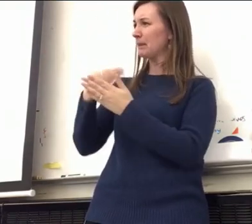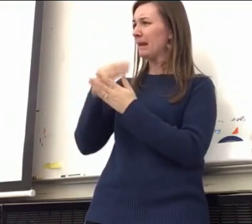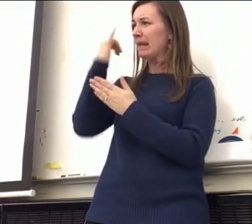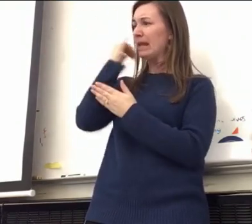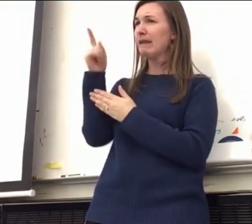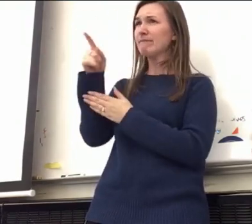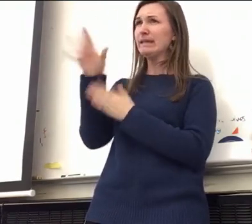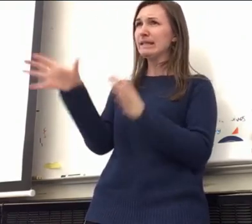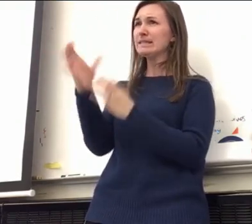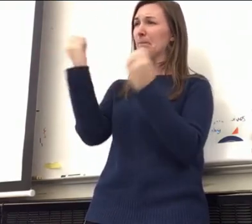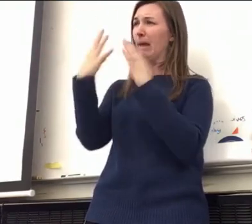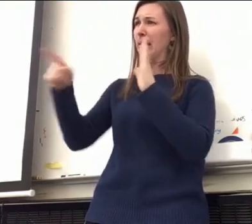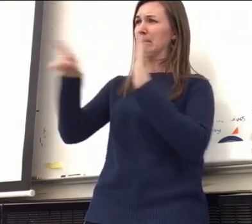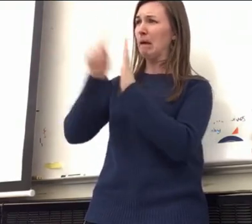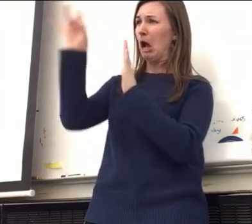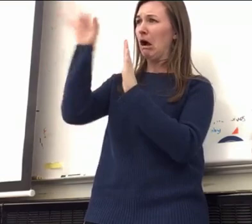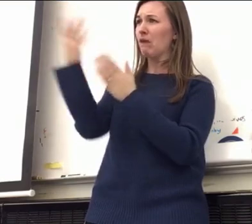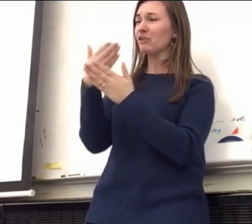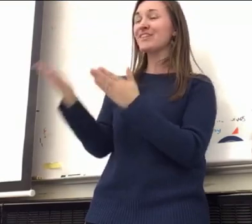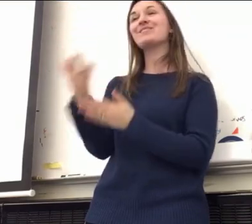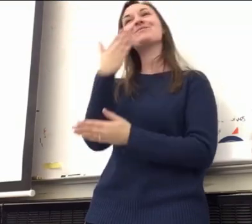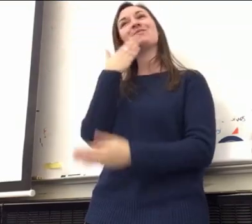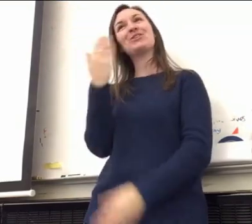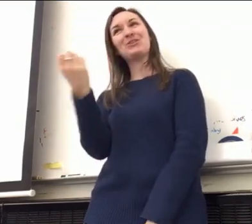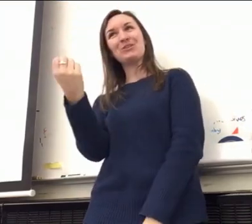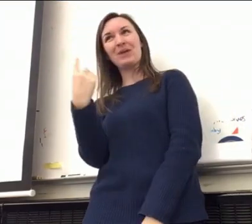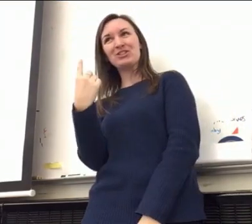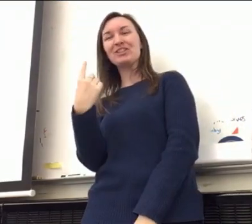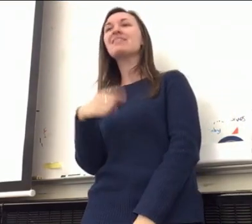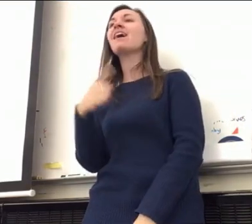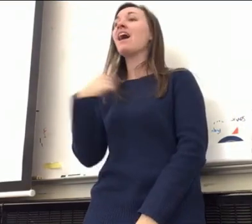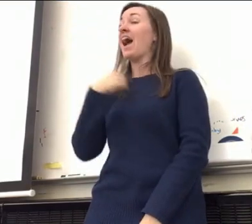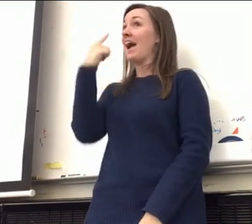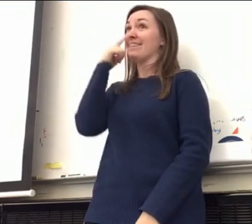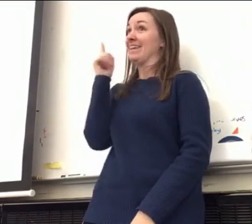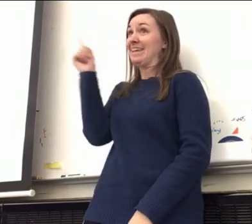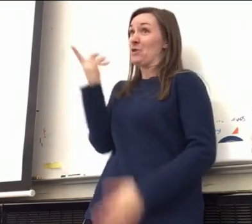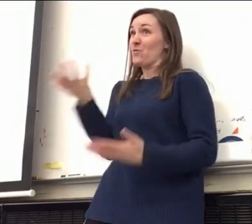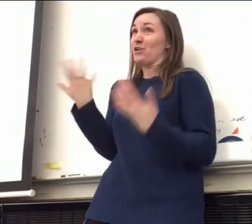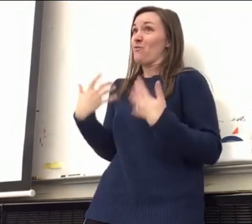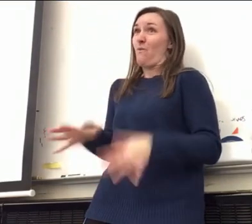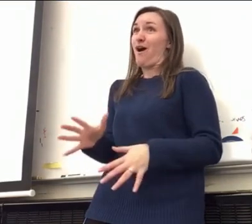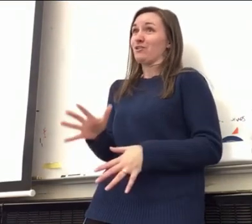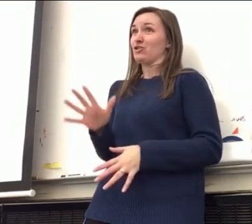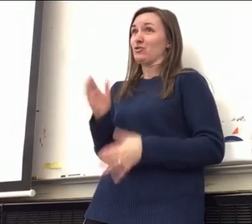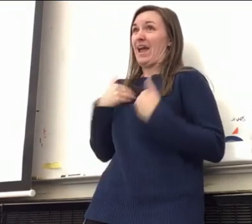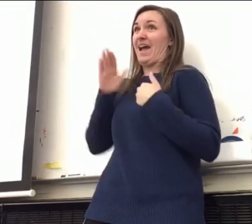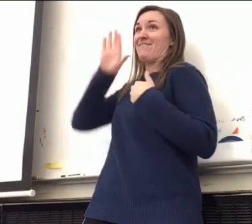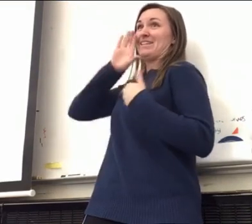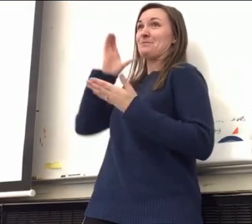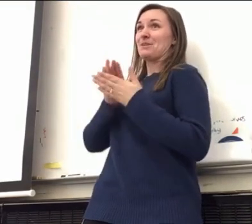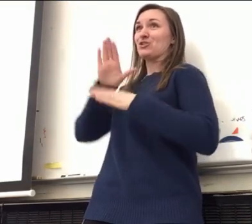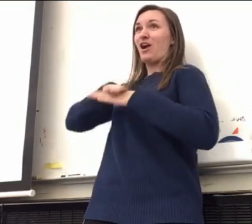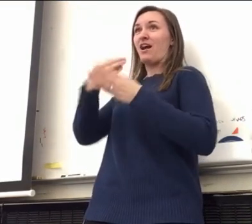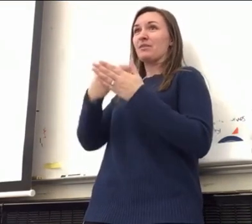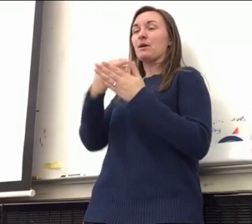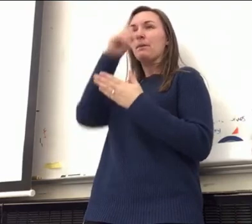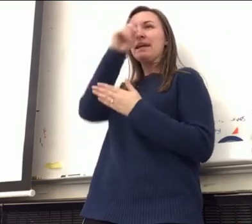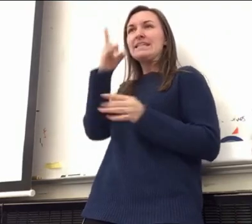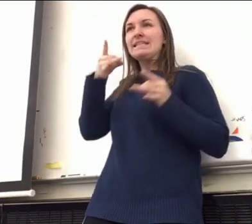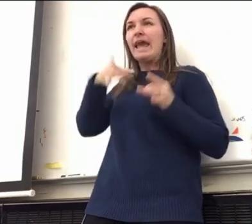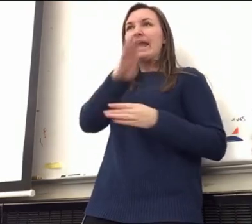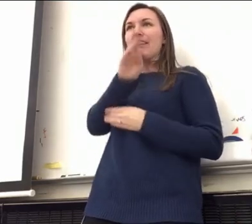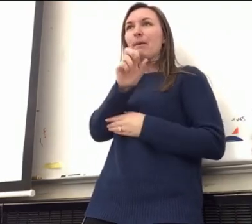Great question. Andrew Jackson, which I actually think he would have hated to be on the bill because he hated everything to do with banks and